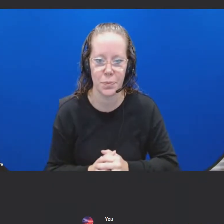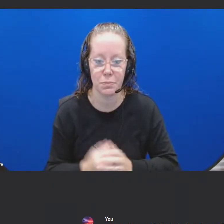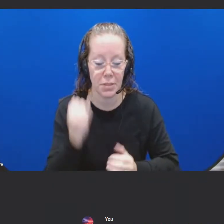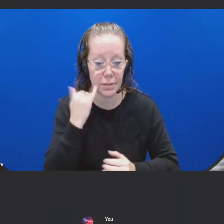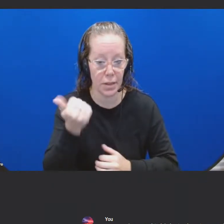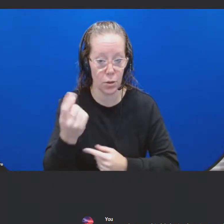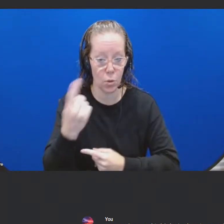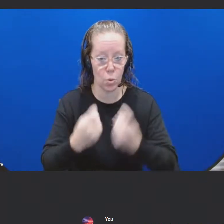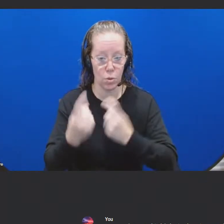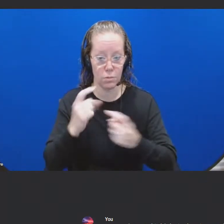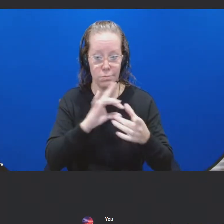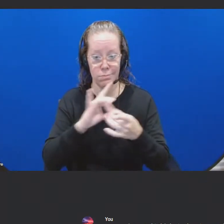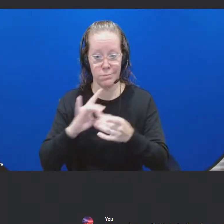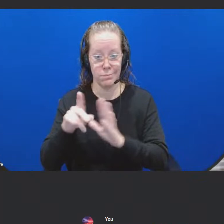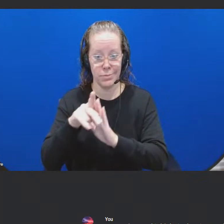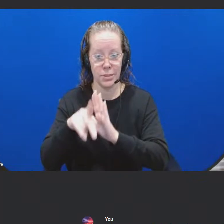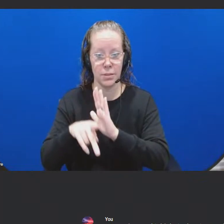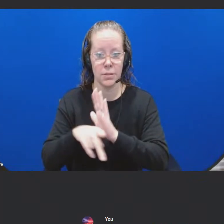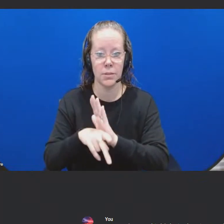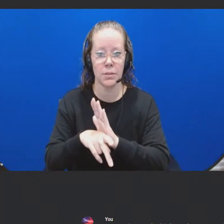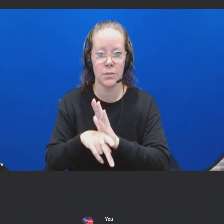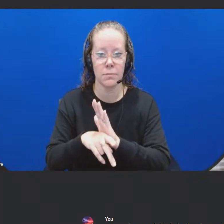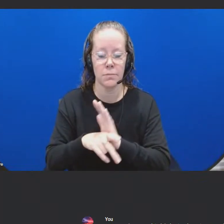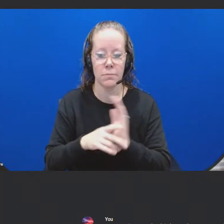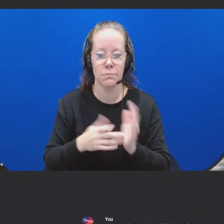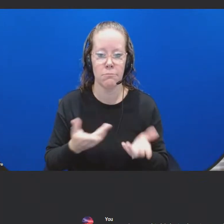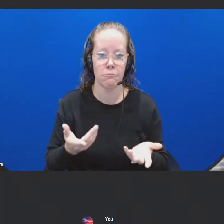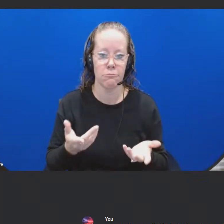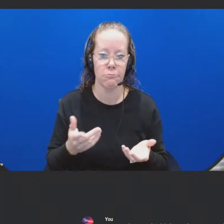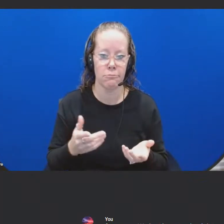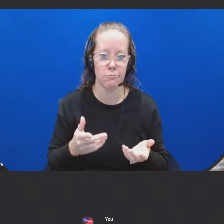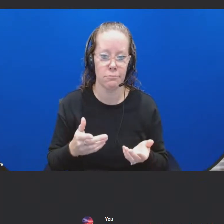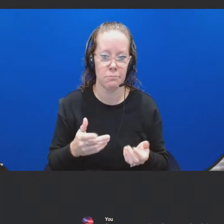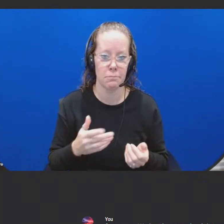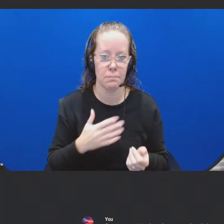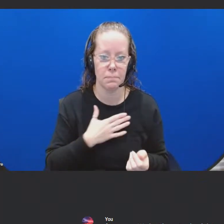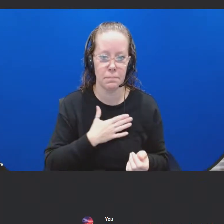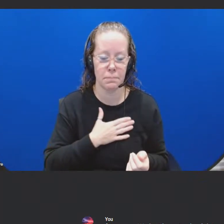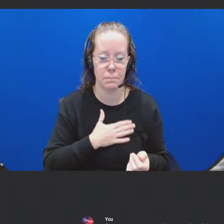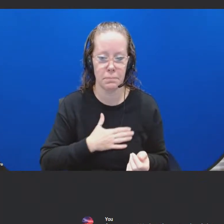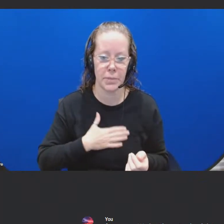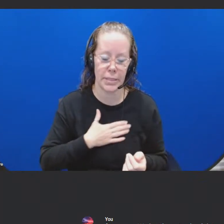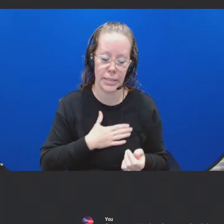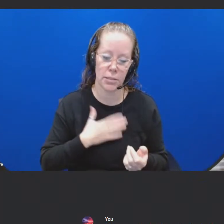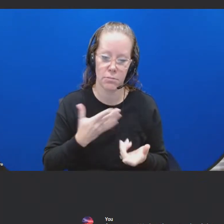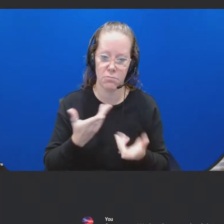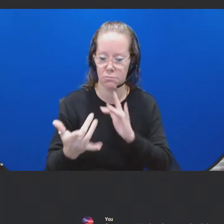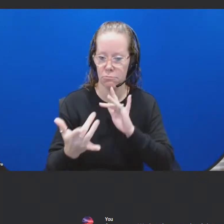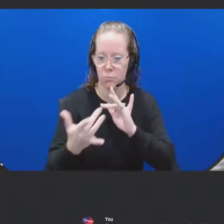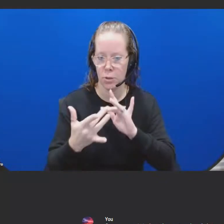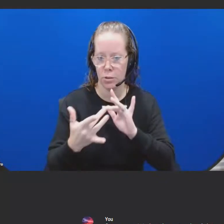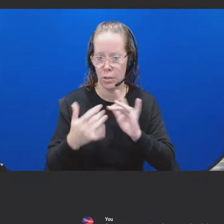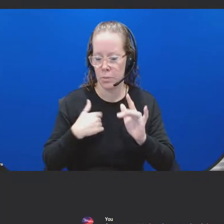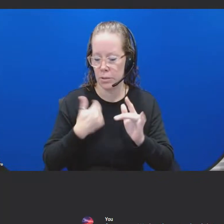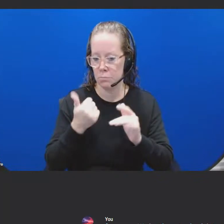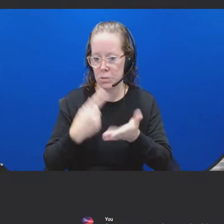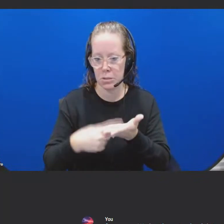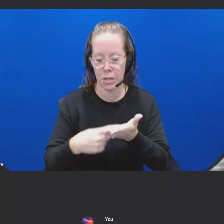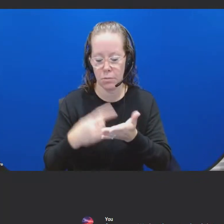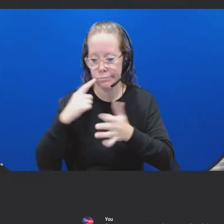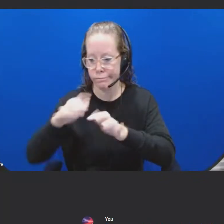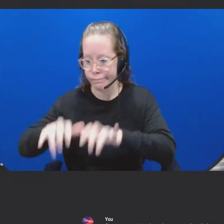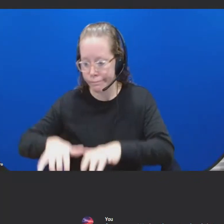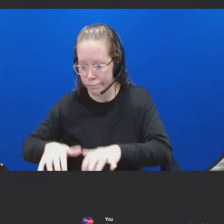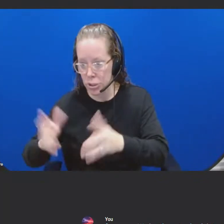about our policy in regards to visiting, please put it in the chat or